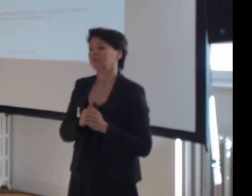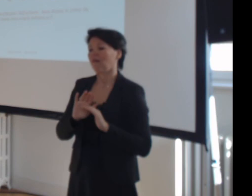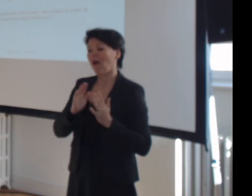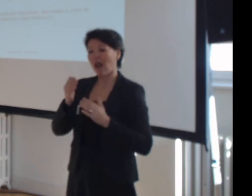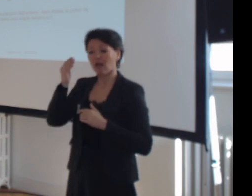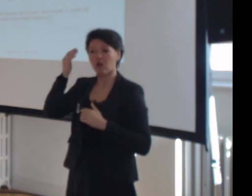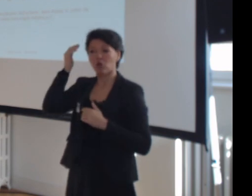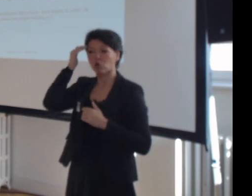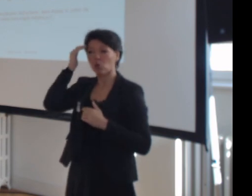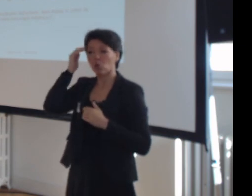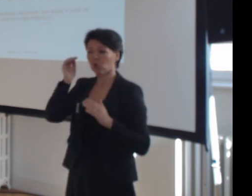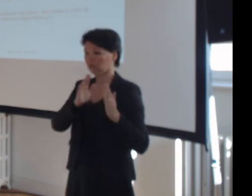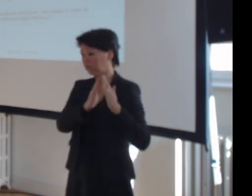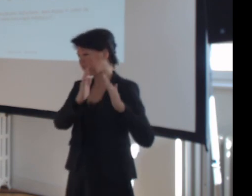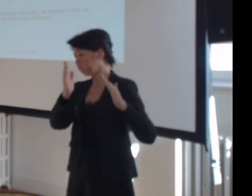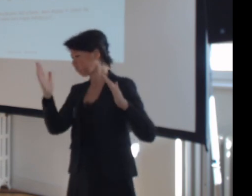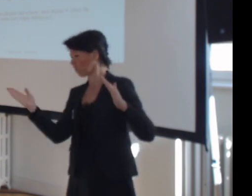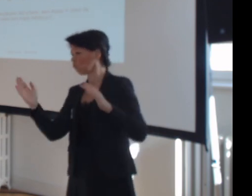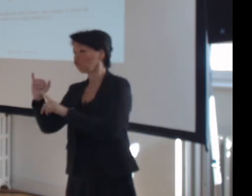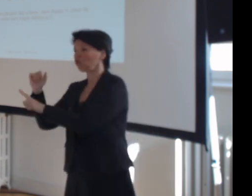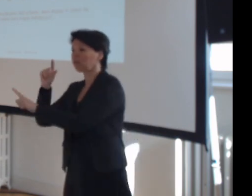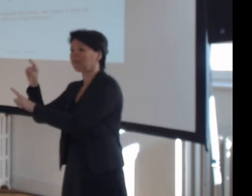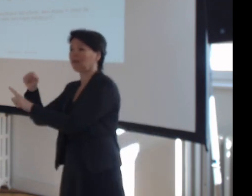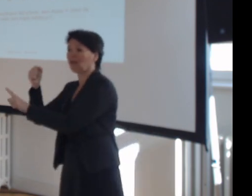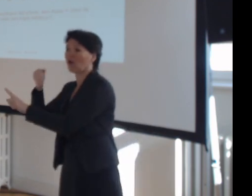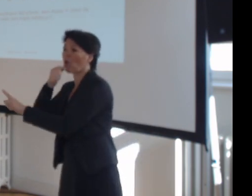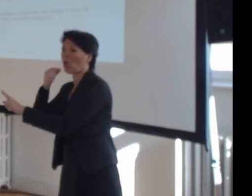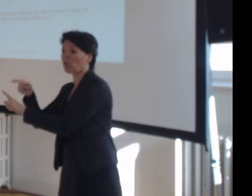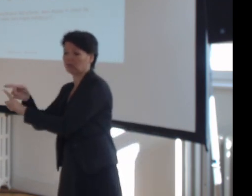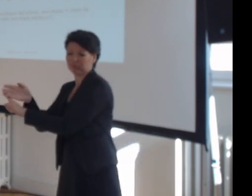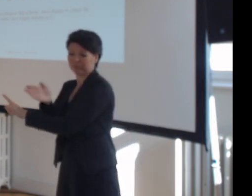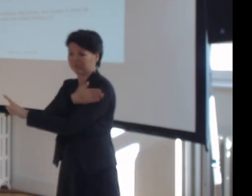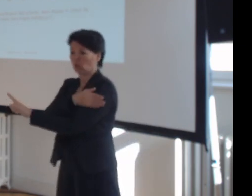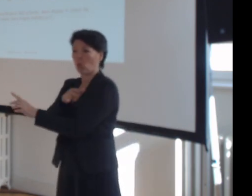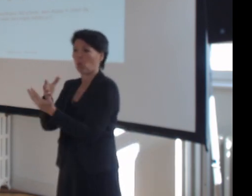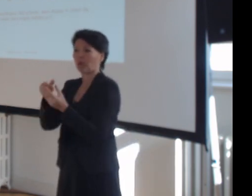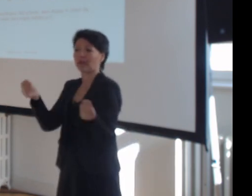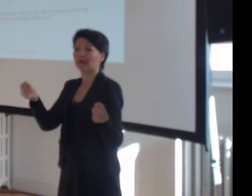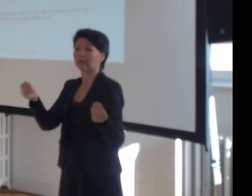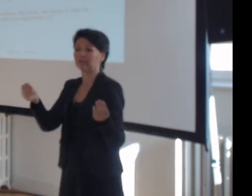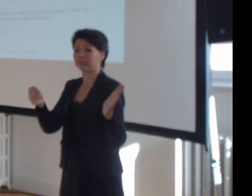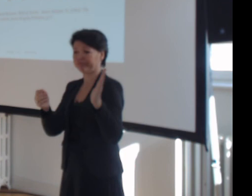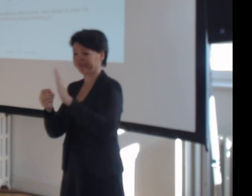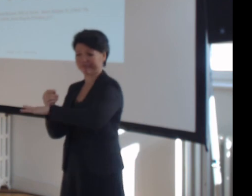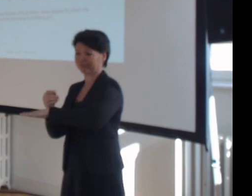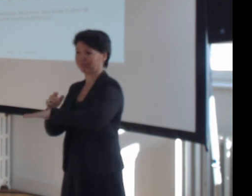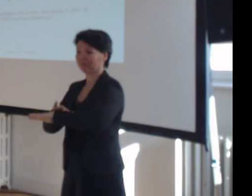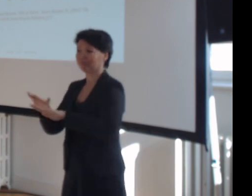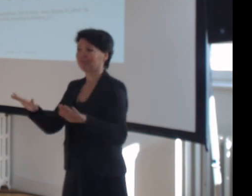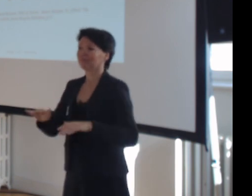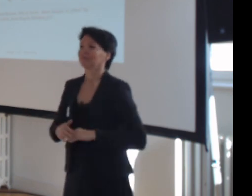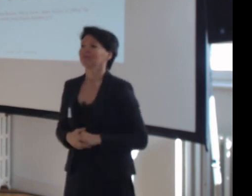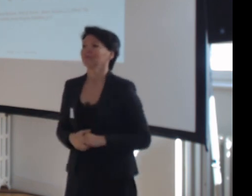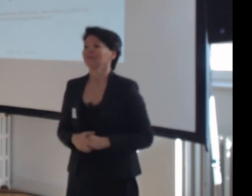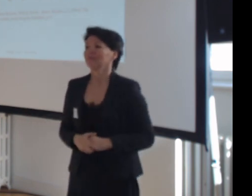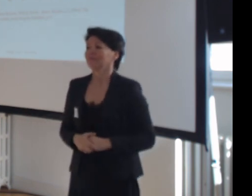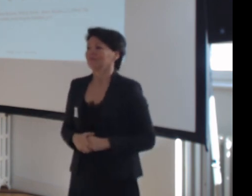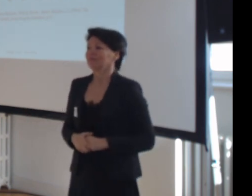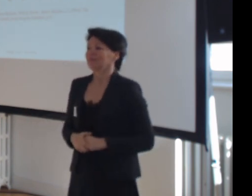let's say, up to 10 years old, have been disarranged or disappeared, crumbled away.